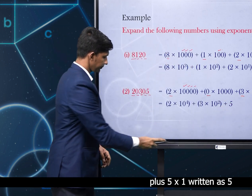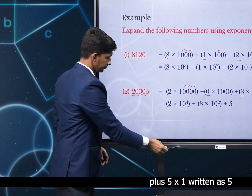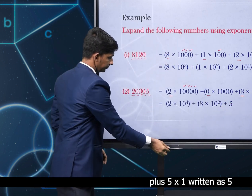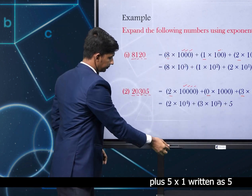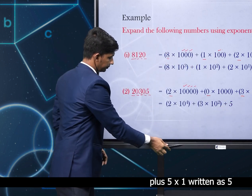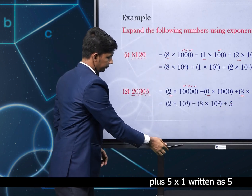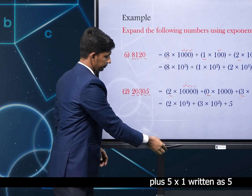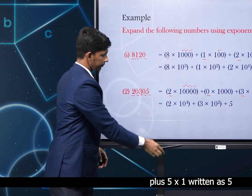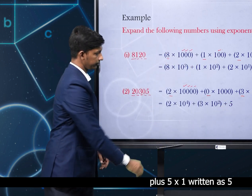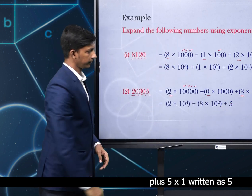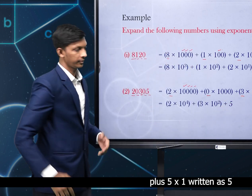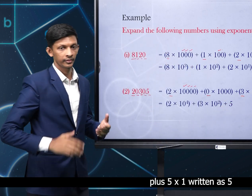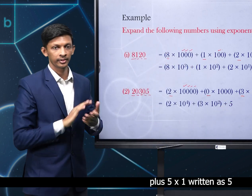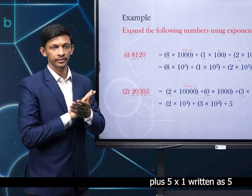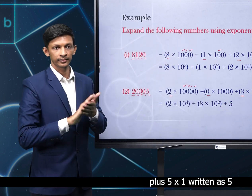into 1 written as 5.